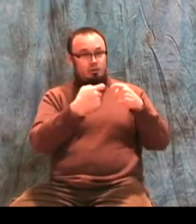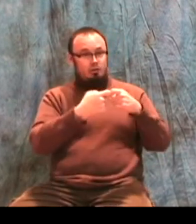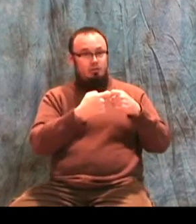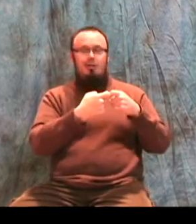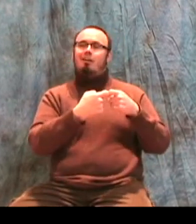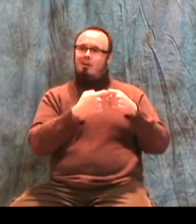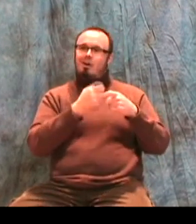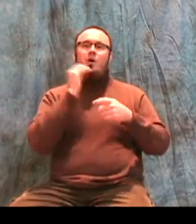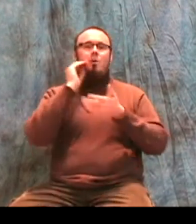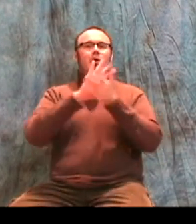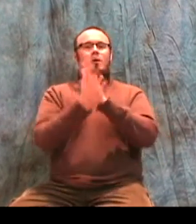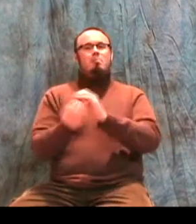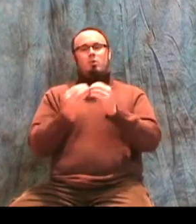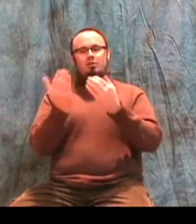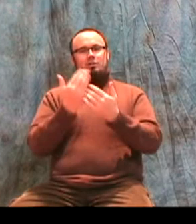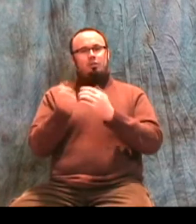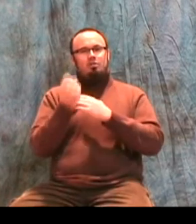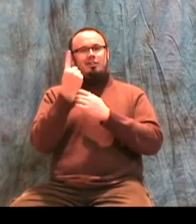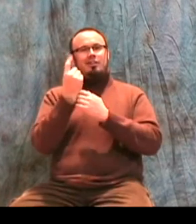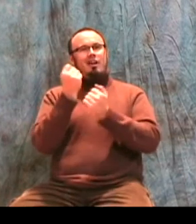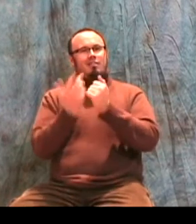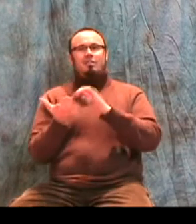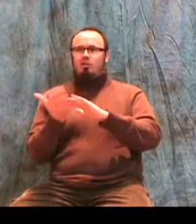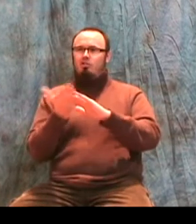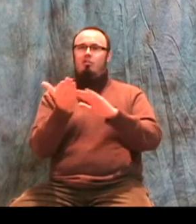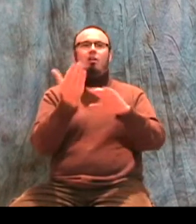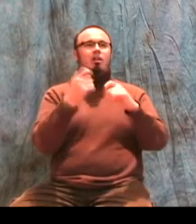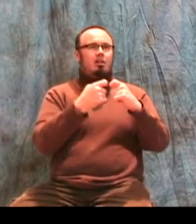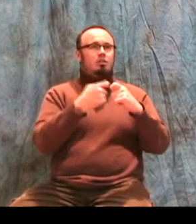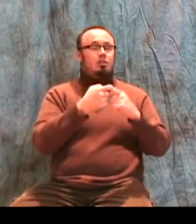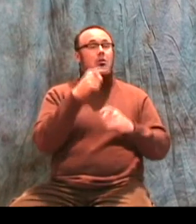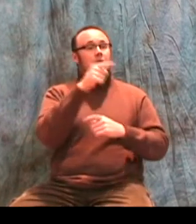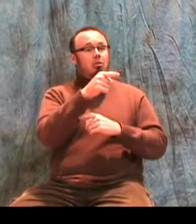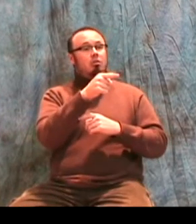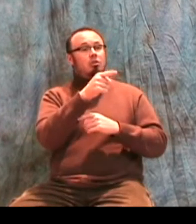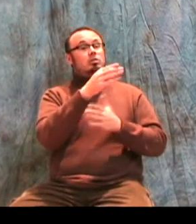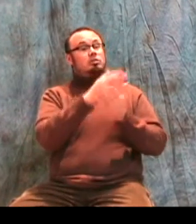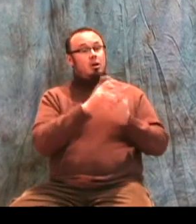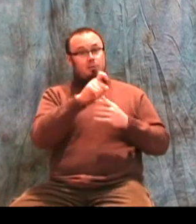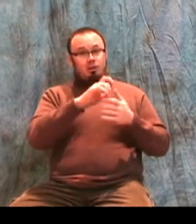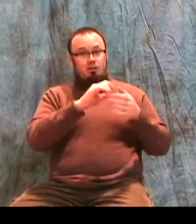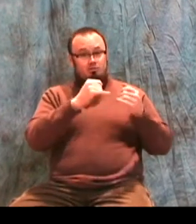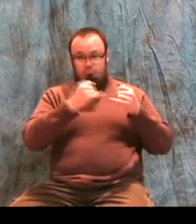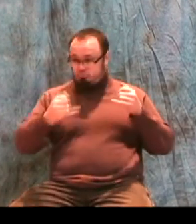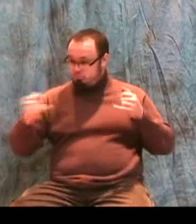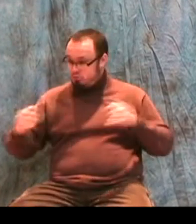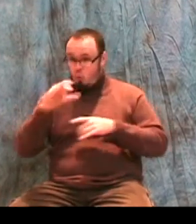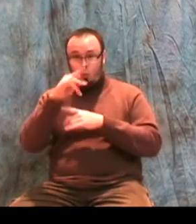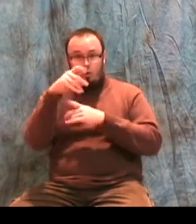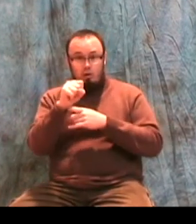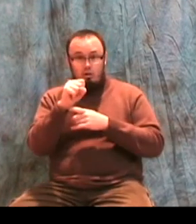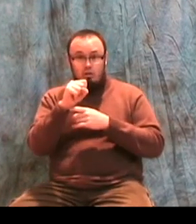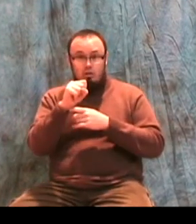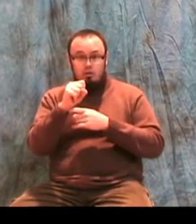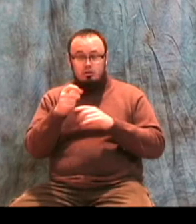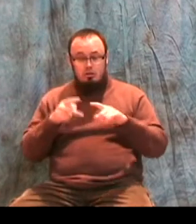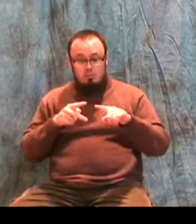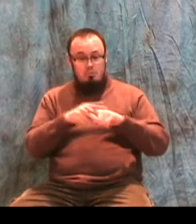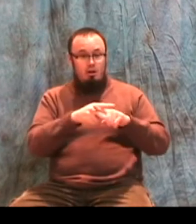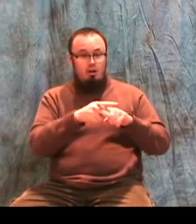home becomes more understandable to you. You understand why some appliances need cords, why they stop when unplugged. You